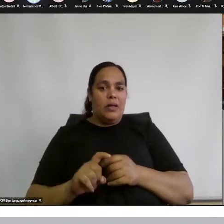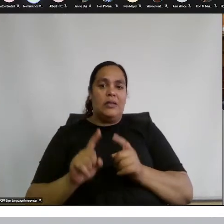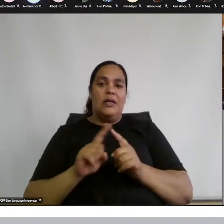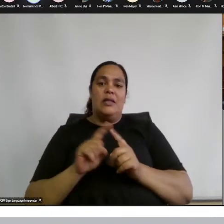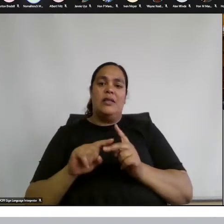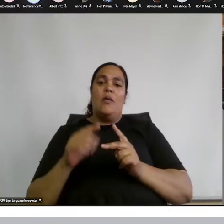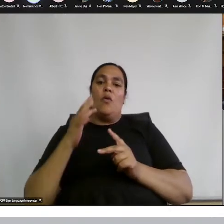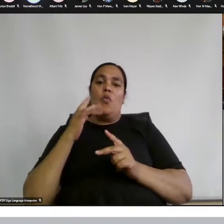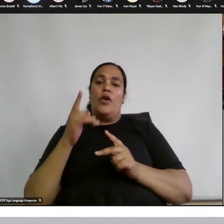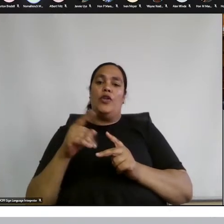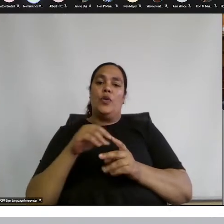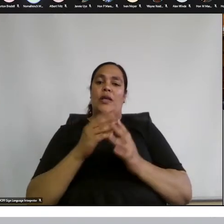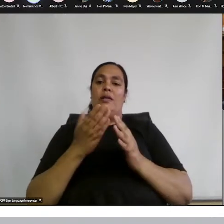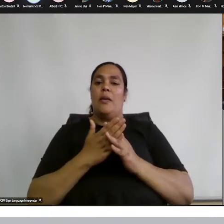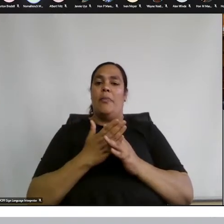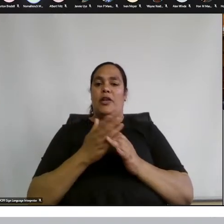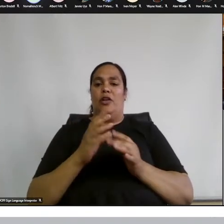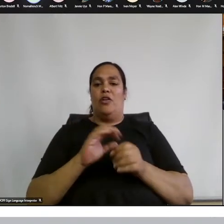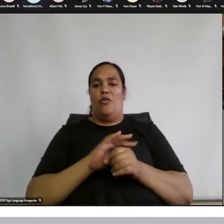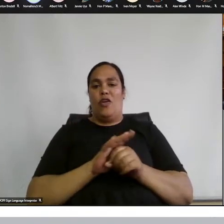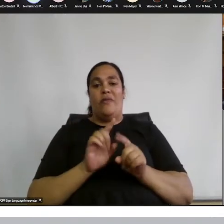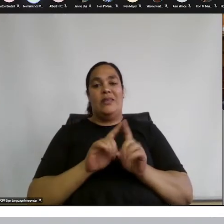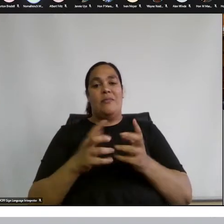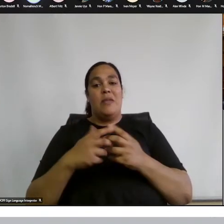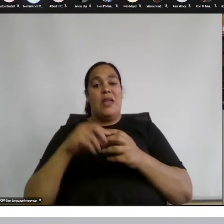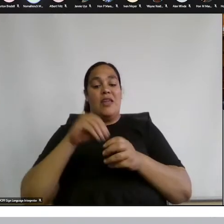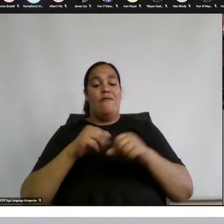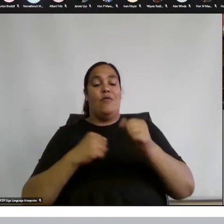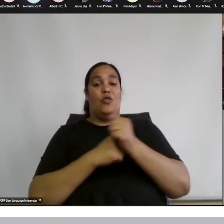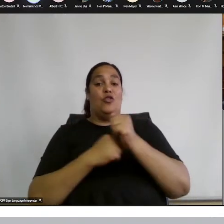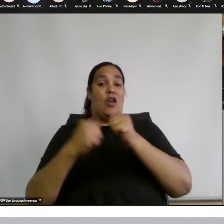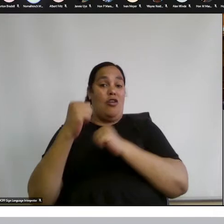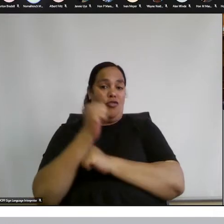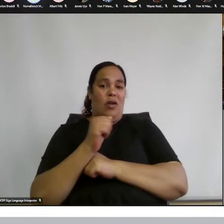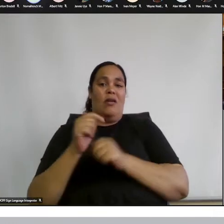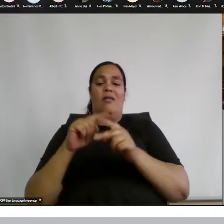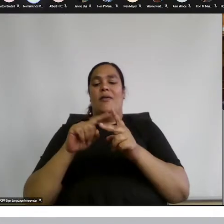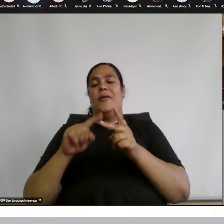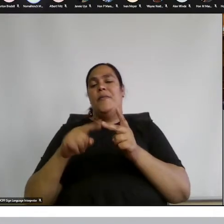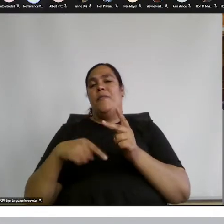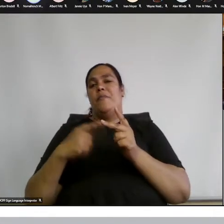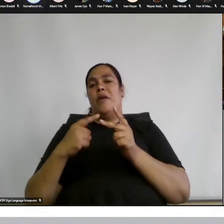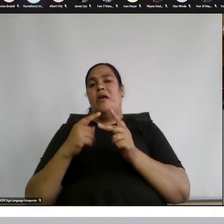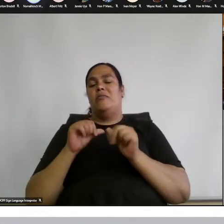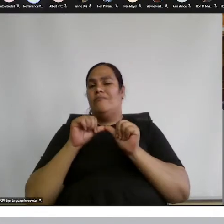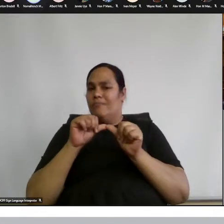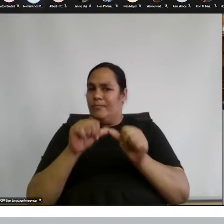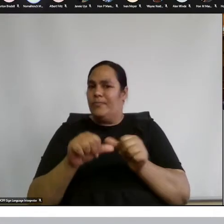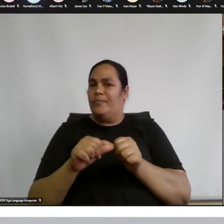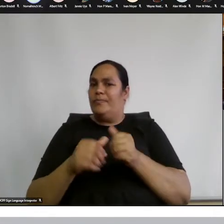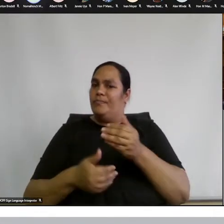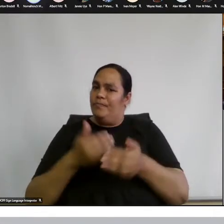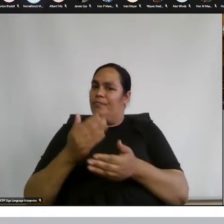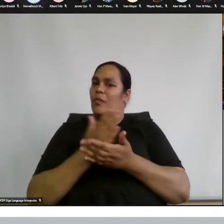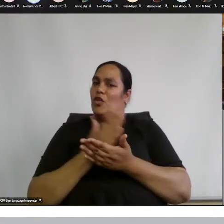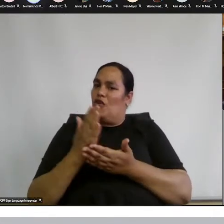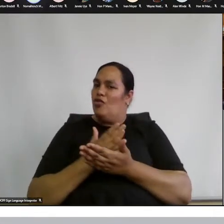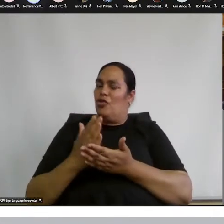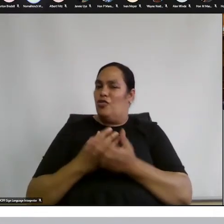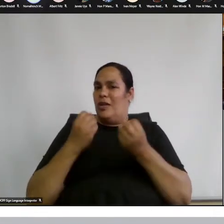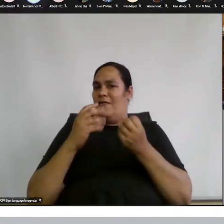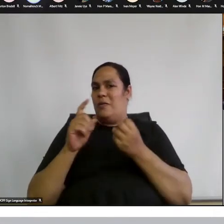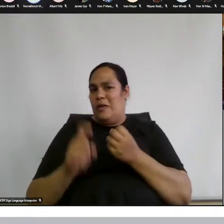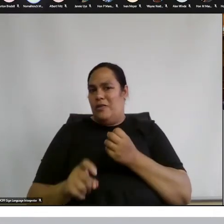whilst we are in the middle of the COVID. It talks about the infrastructure. It talks about keep on sharing the information